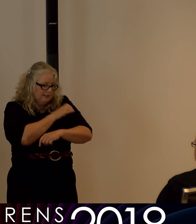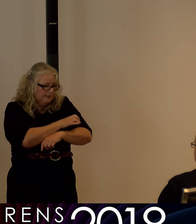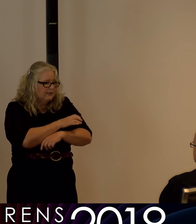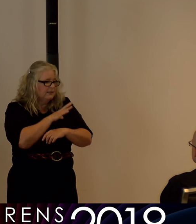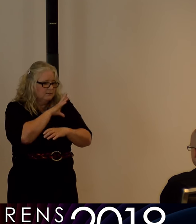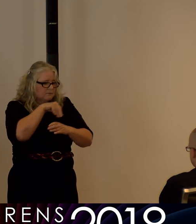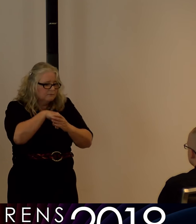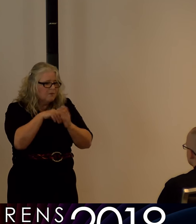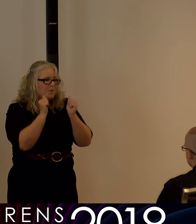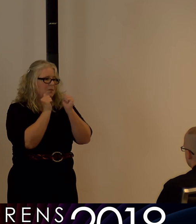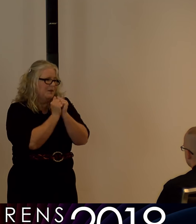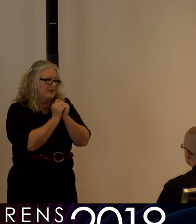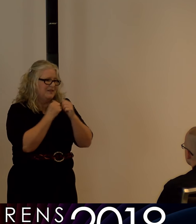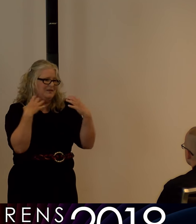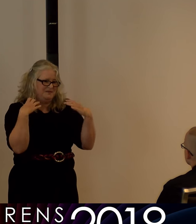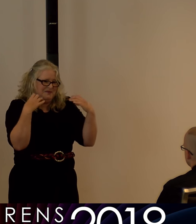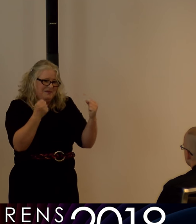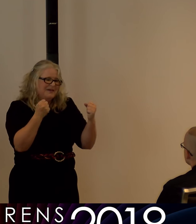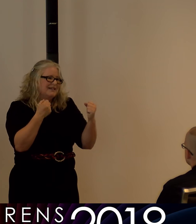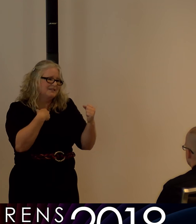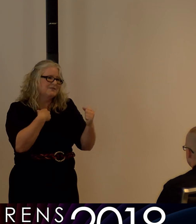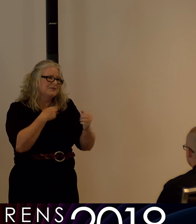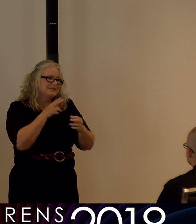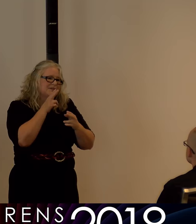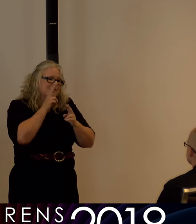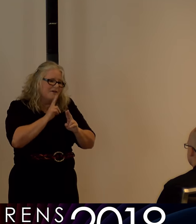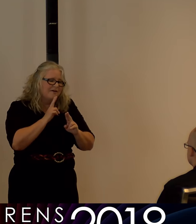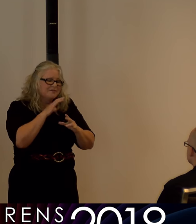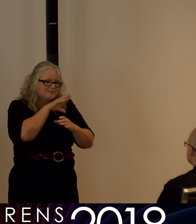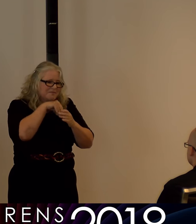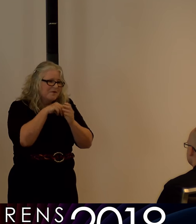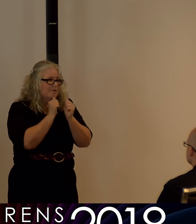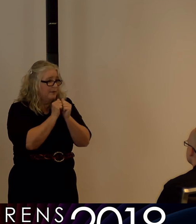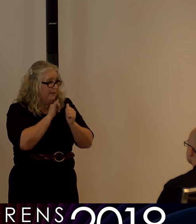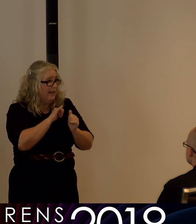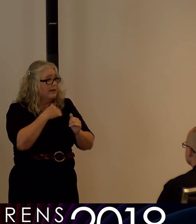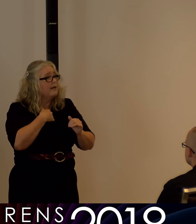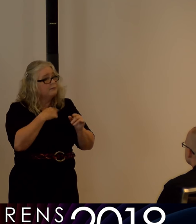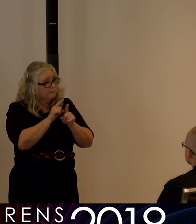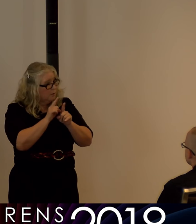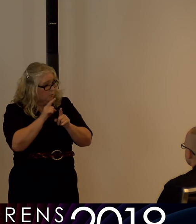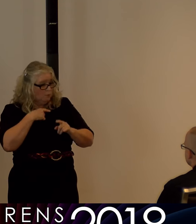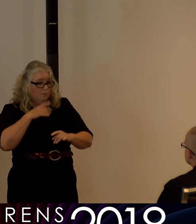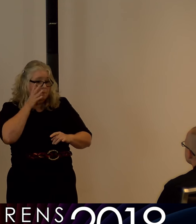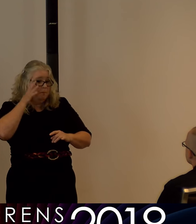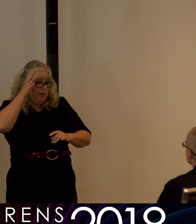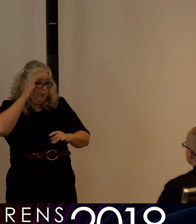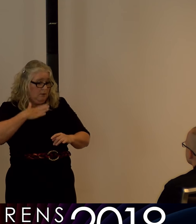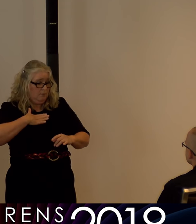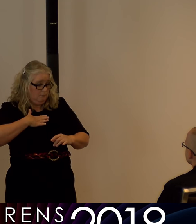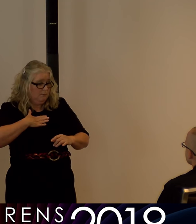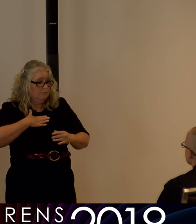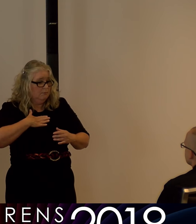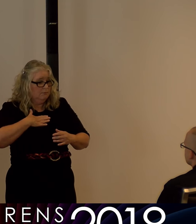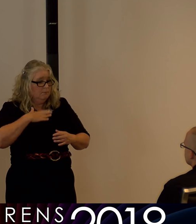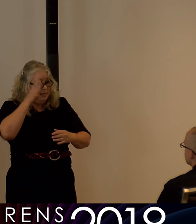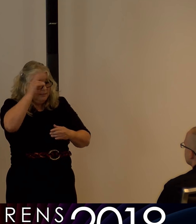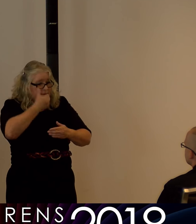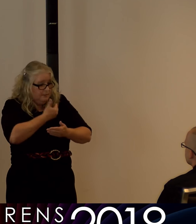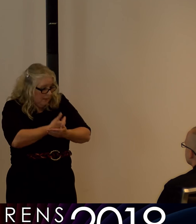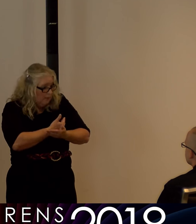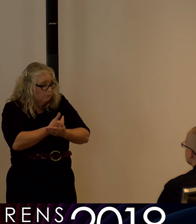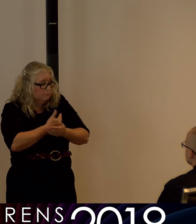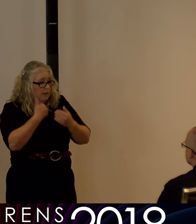been a real honor to be a part of that. I'm also a parent of a child with CHARGE, and I really got into this when my son was